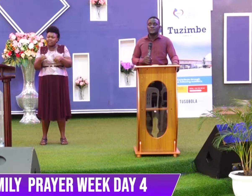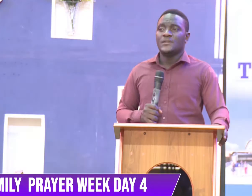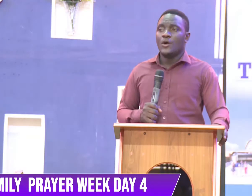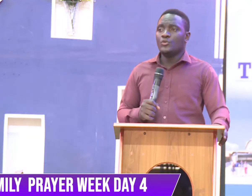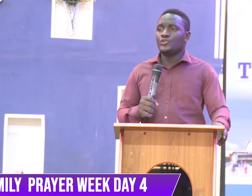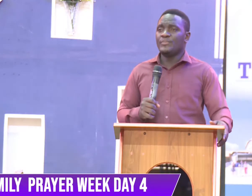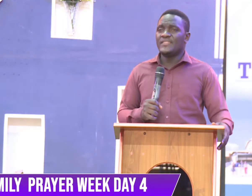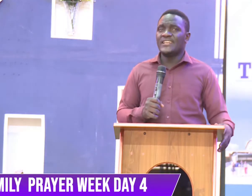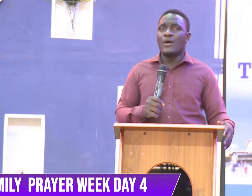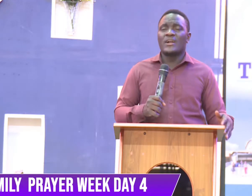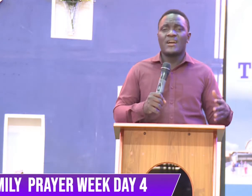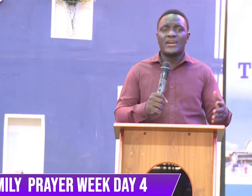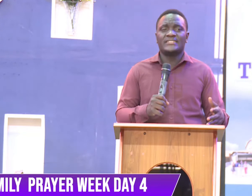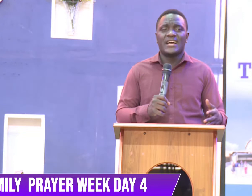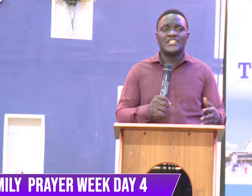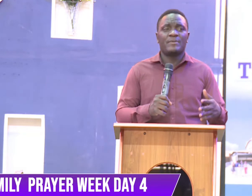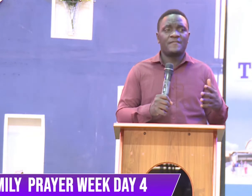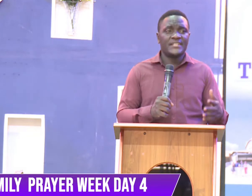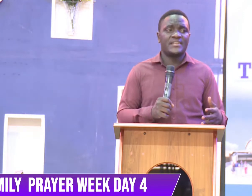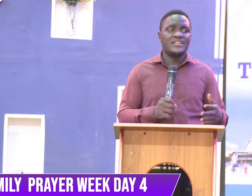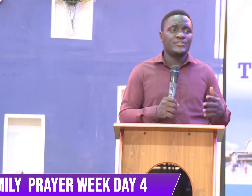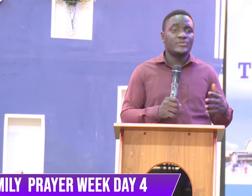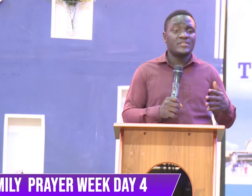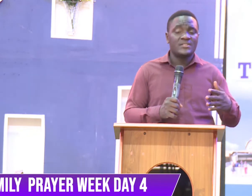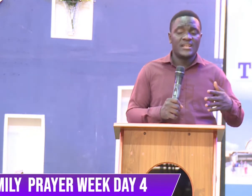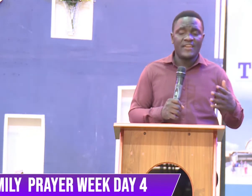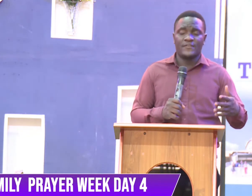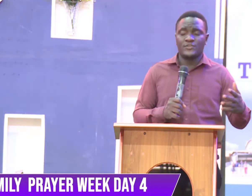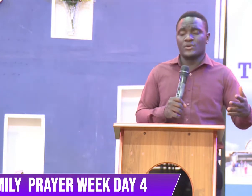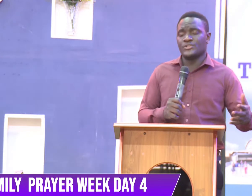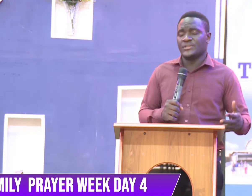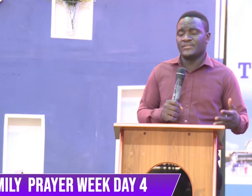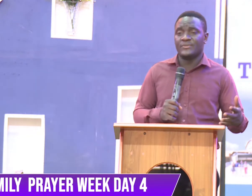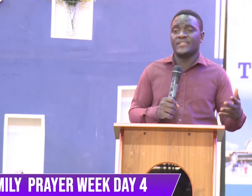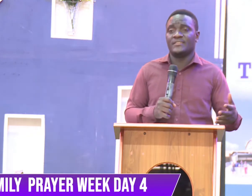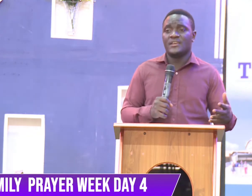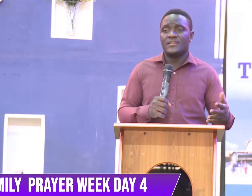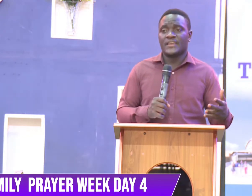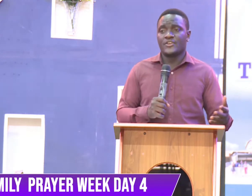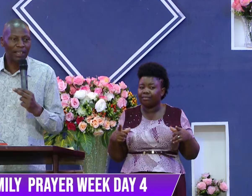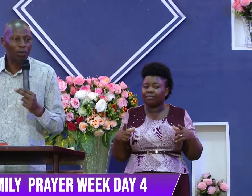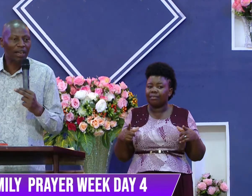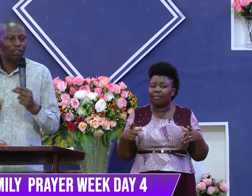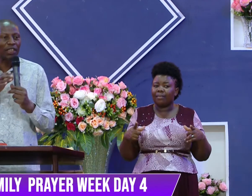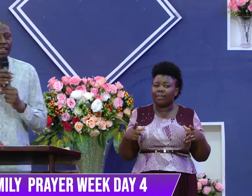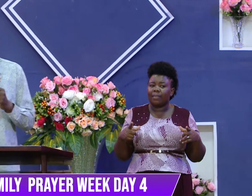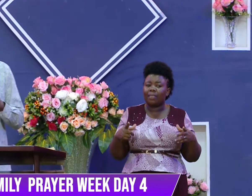ought to be that our character is perfected unto the life of those who are going to inherit